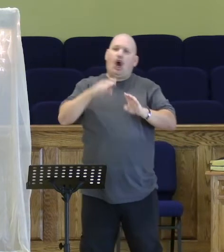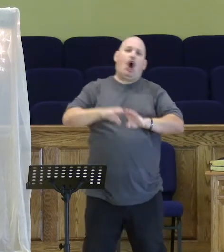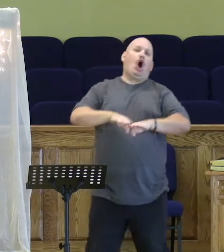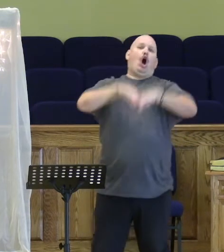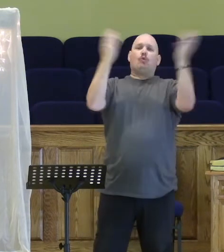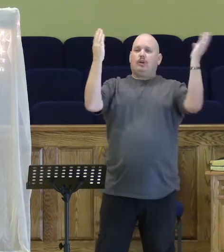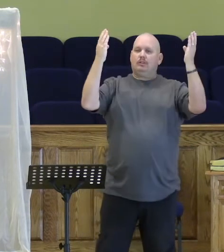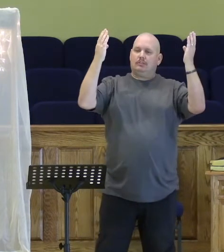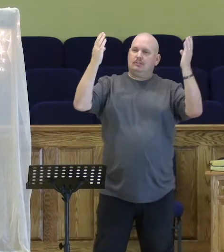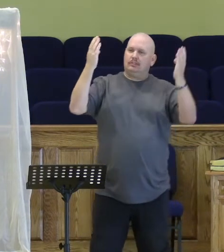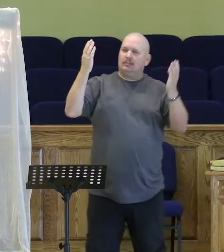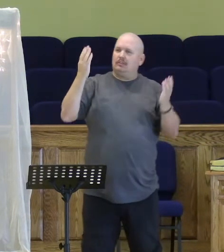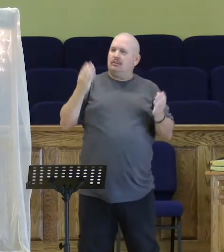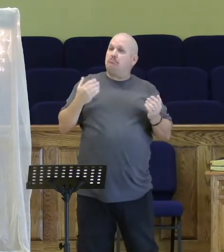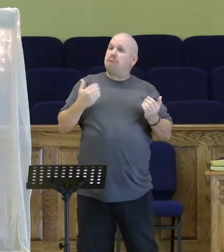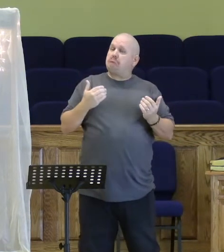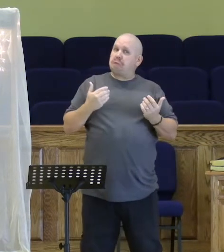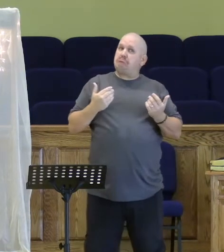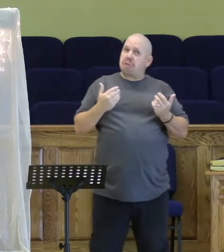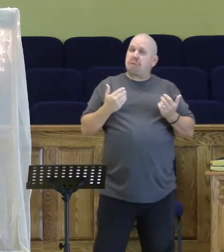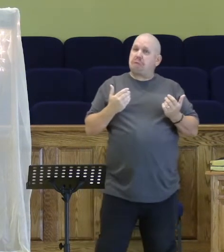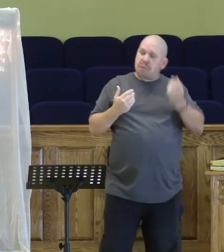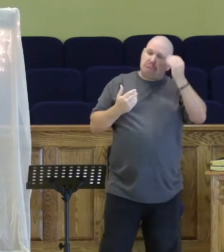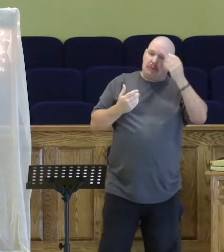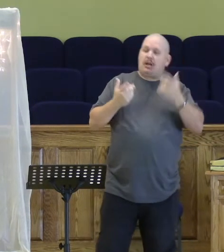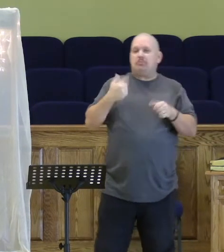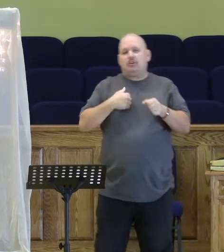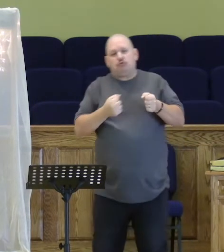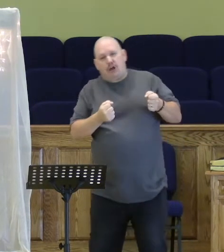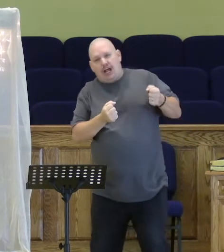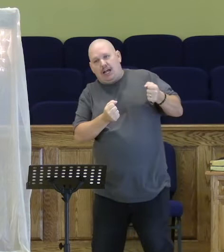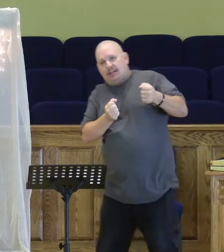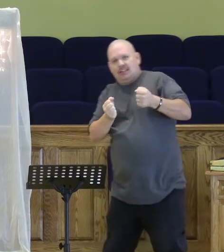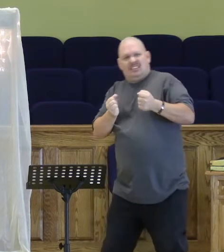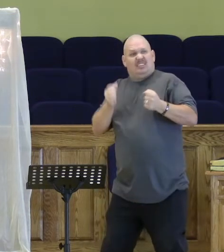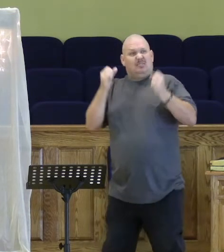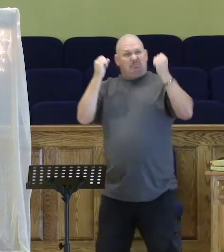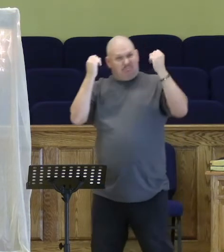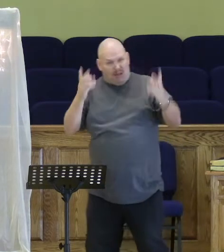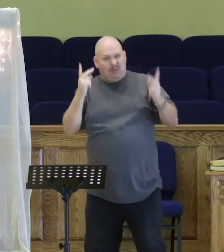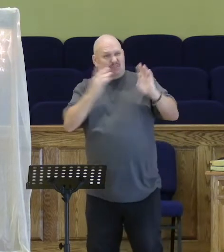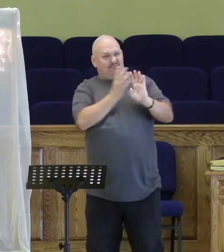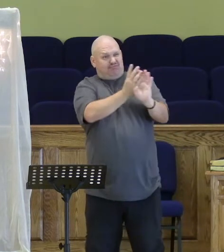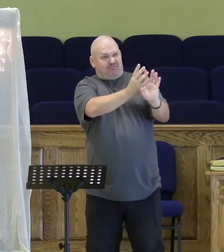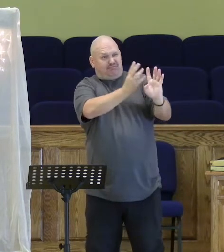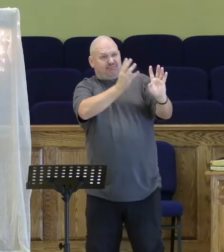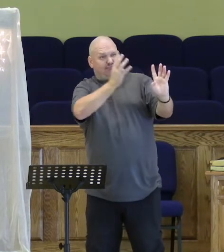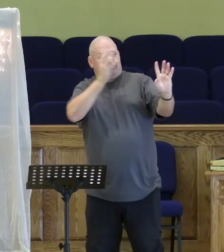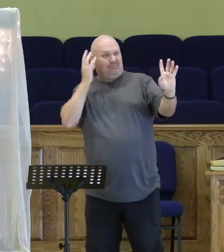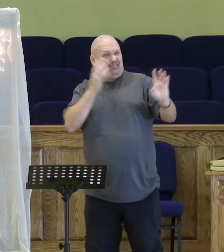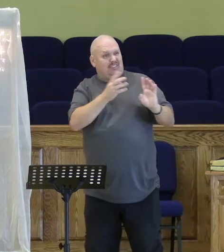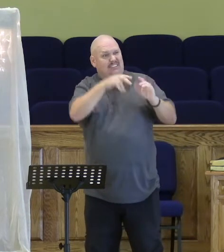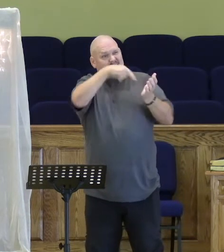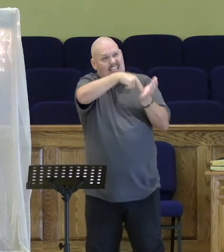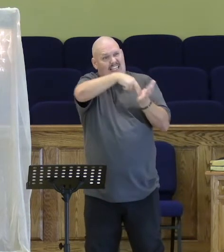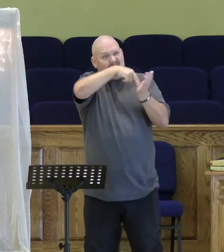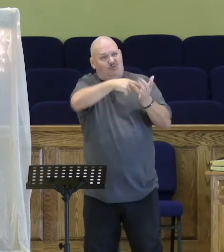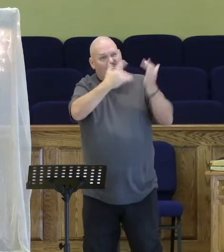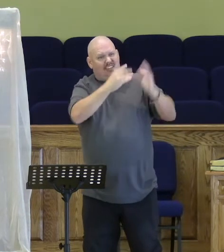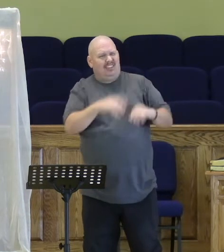a new Wendy's. Oh, there's a sign that says grand opening. Okay. All right, I might check this out. You know, everybody likes new. Whoa, the line's long. People like new